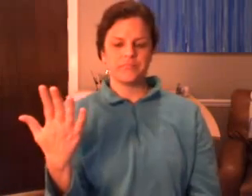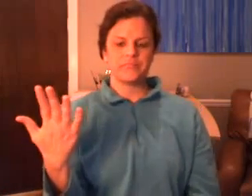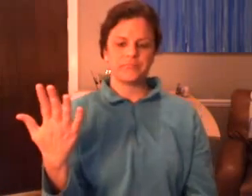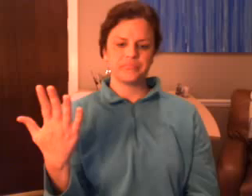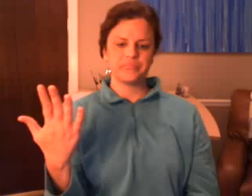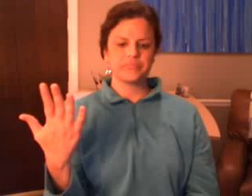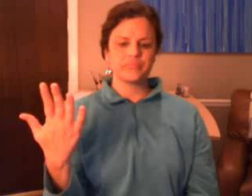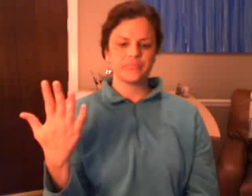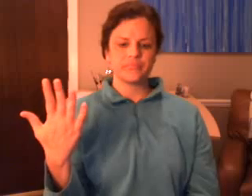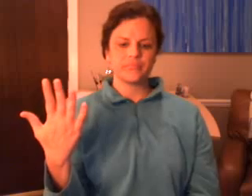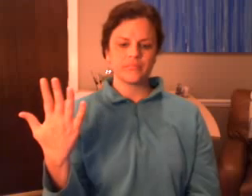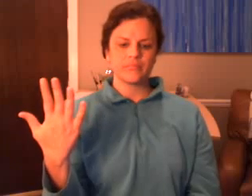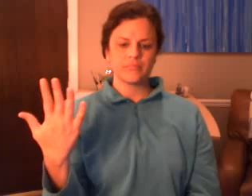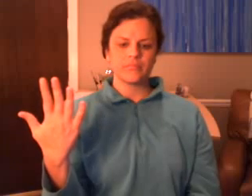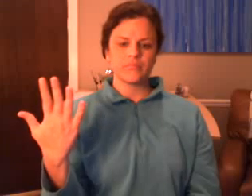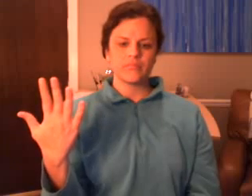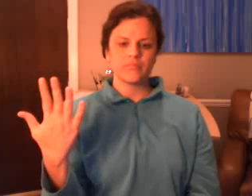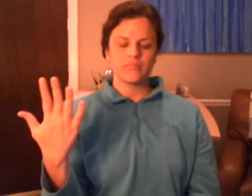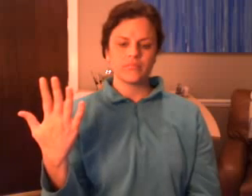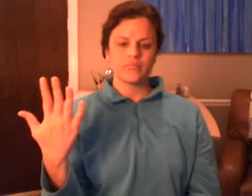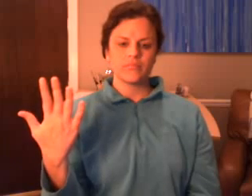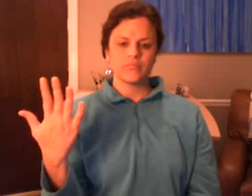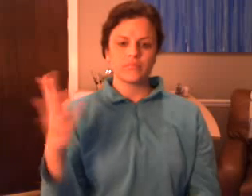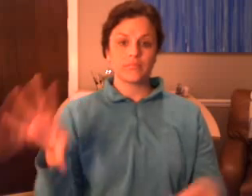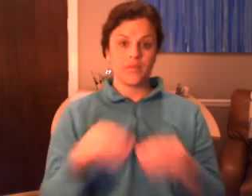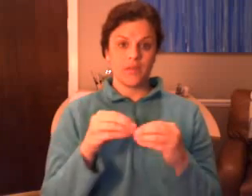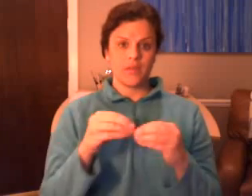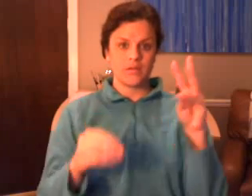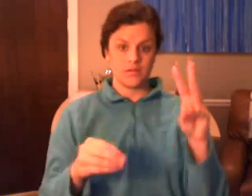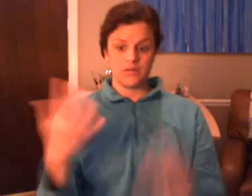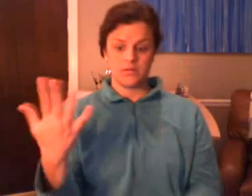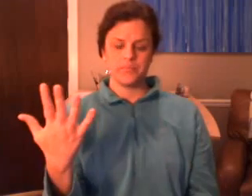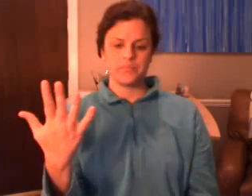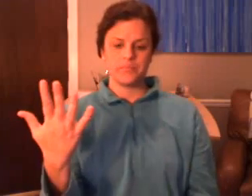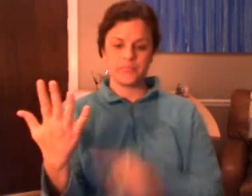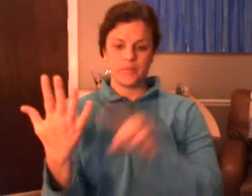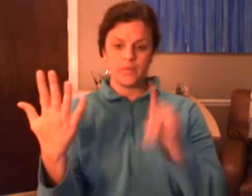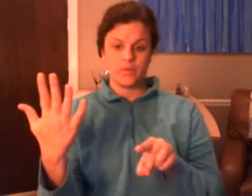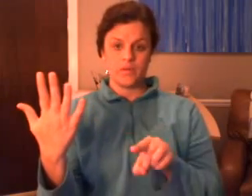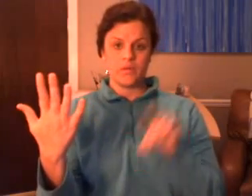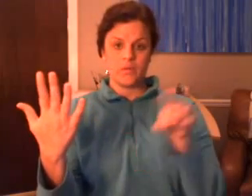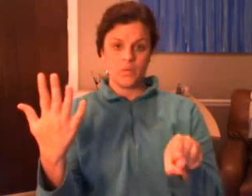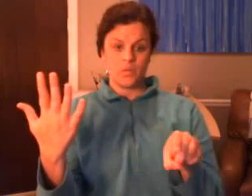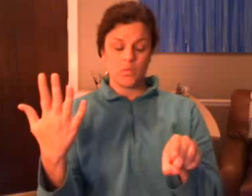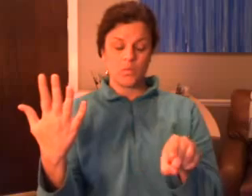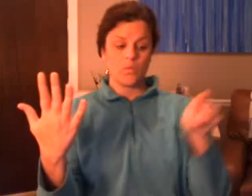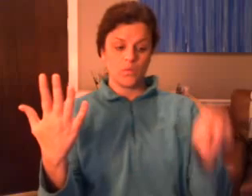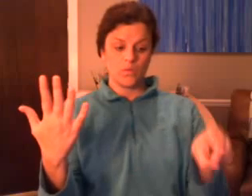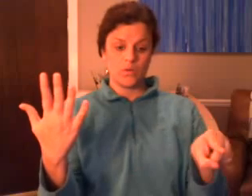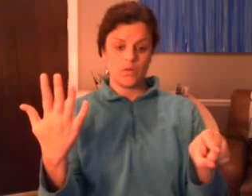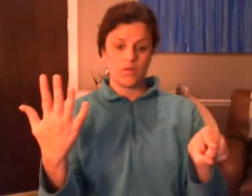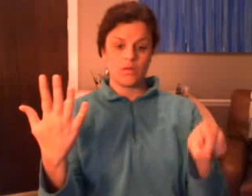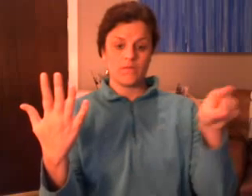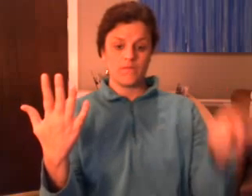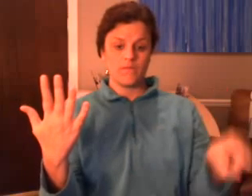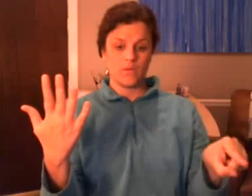5, and we're going to add 6 to it. So we go 1, 2, 3,